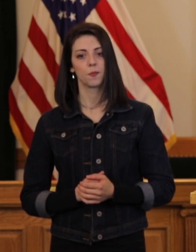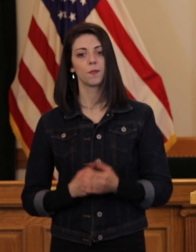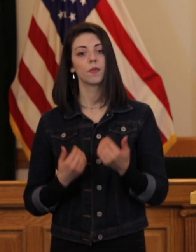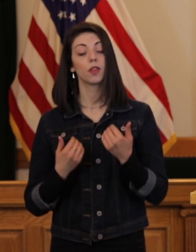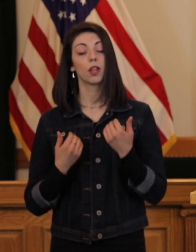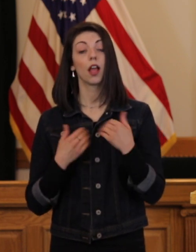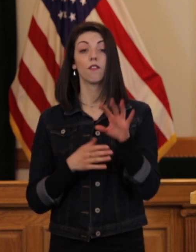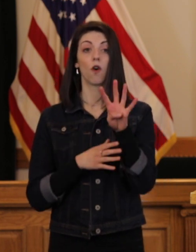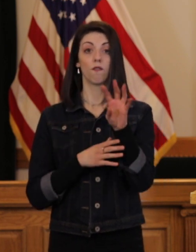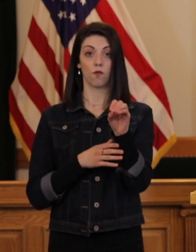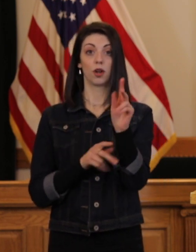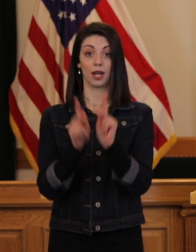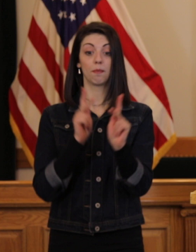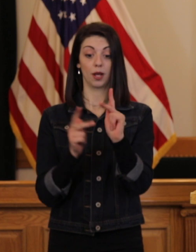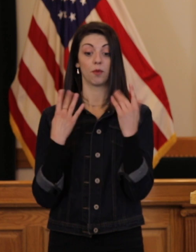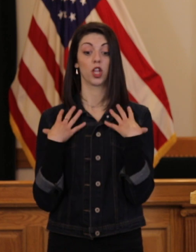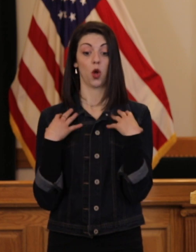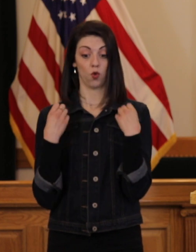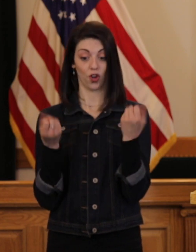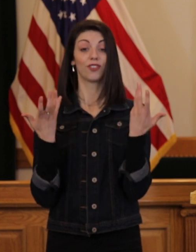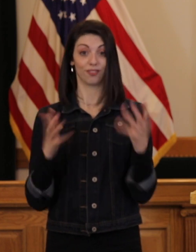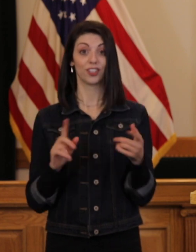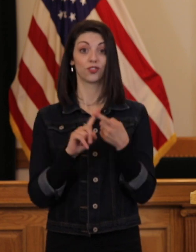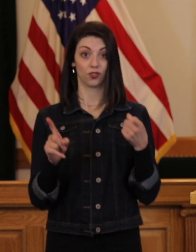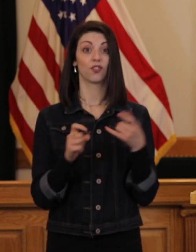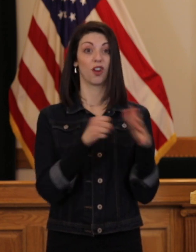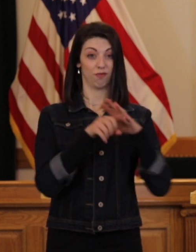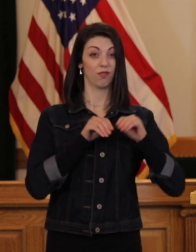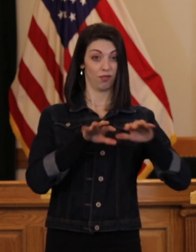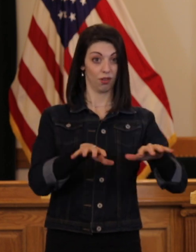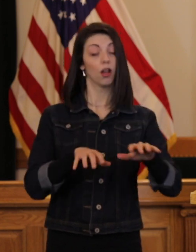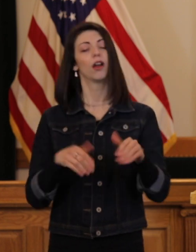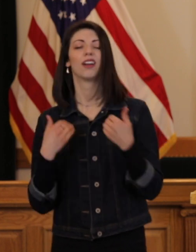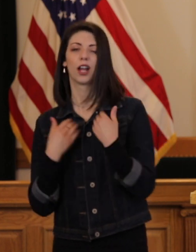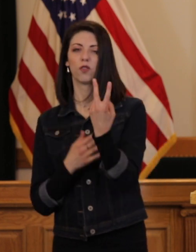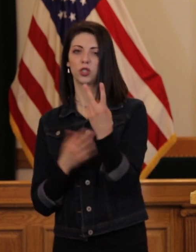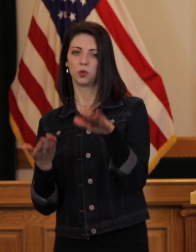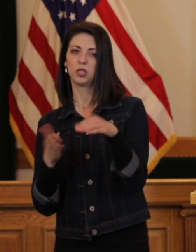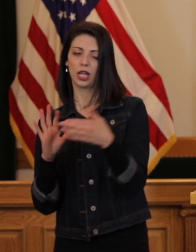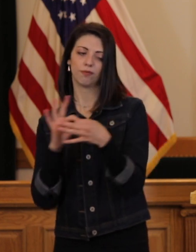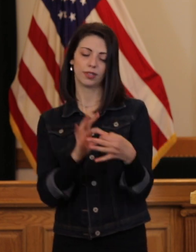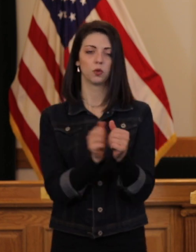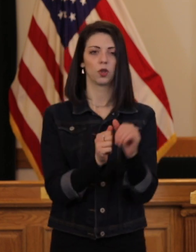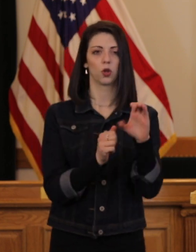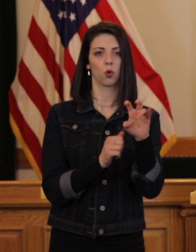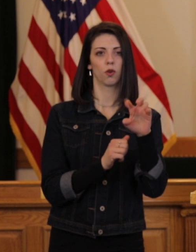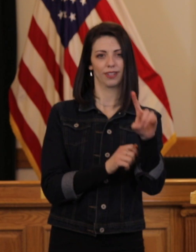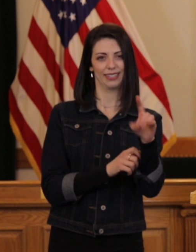40 residents that have recovered from COVID-19, and we've had 2 deaths related to